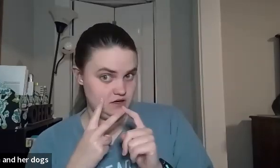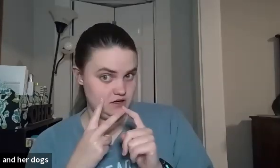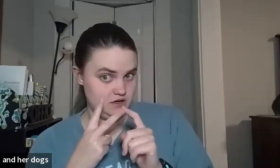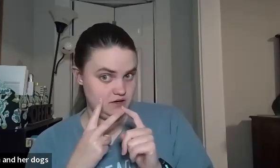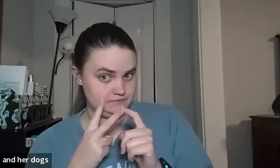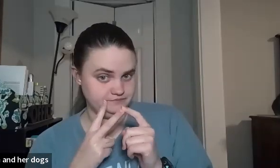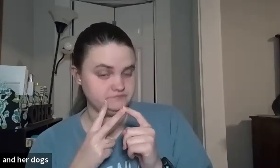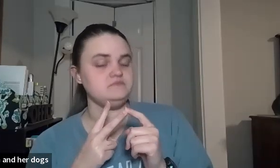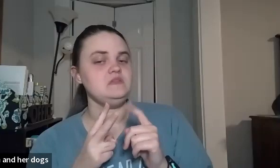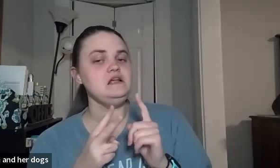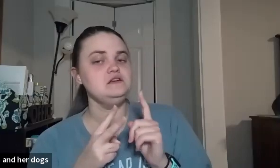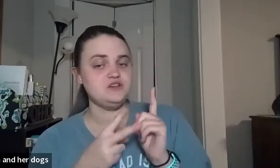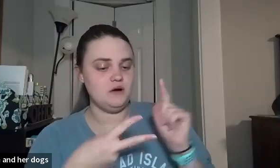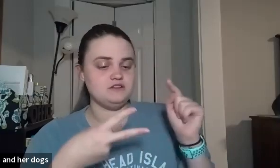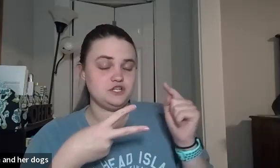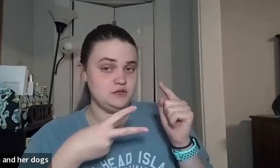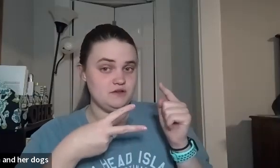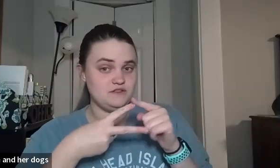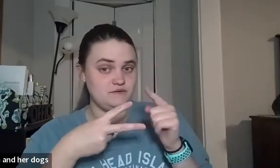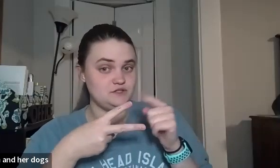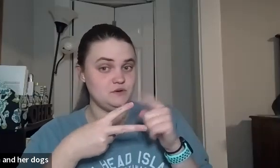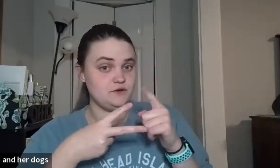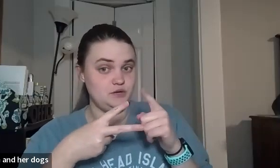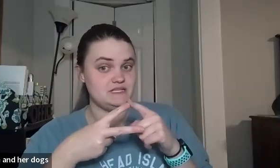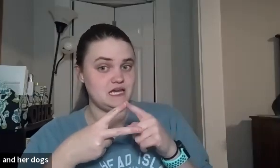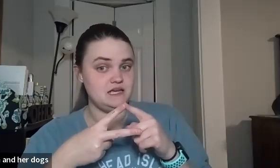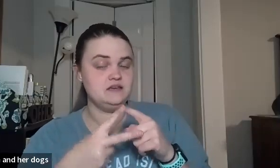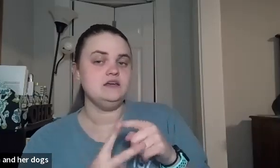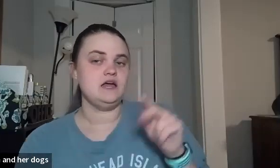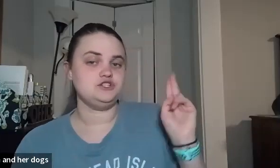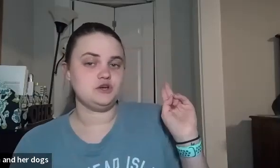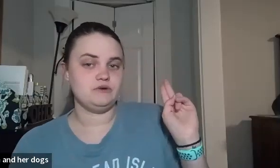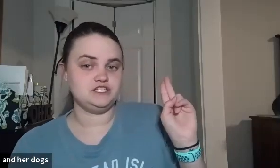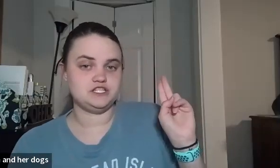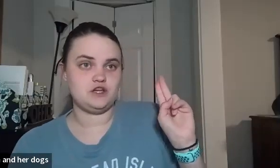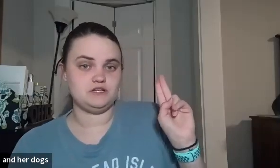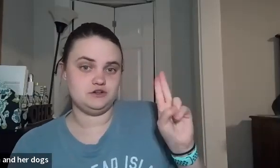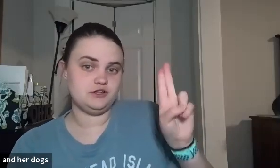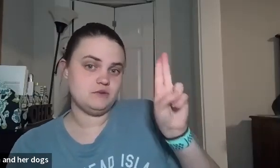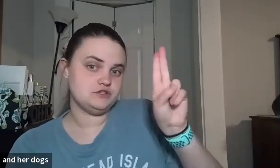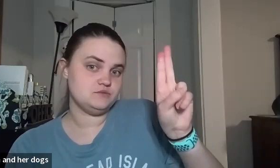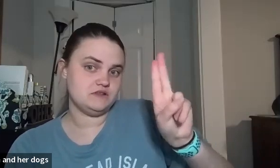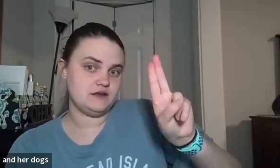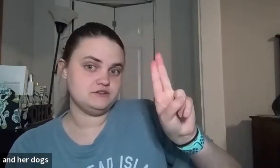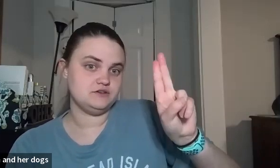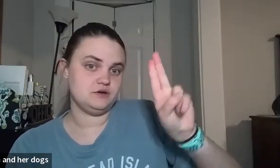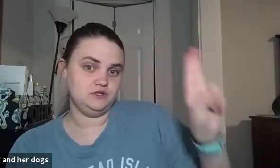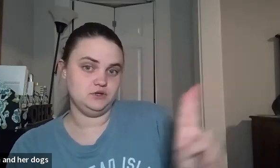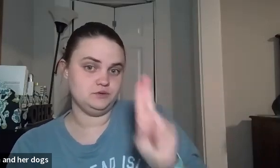America. So I'll show you both. So the first one for USA is you're going to just go in a circular motion with the letters. So you go